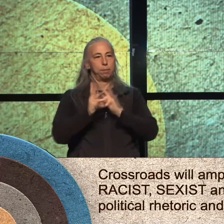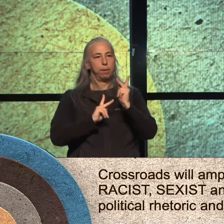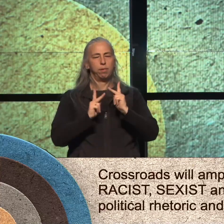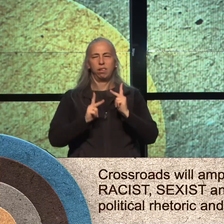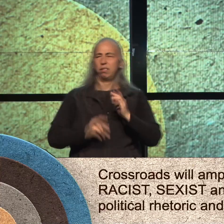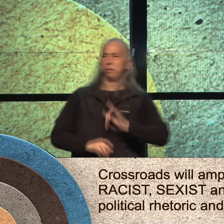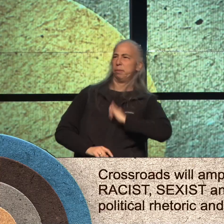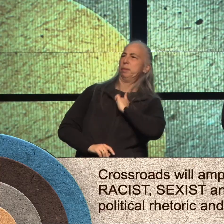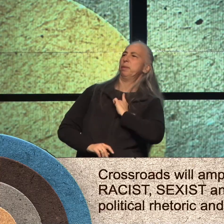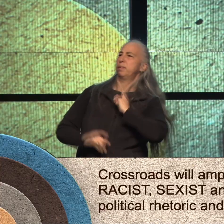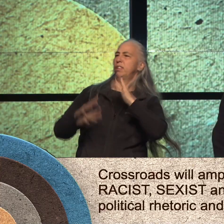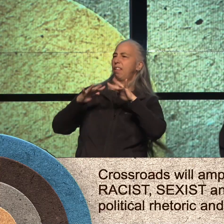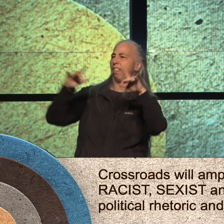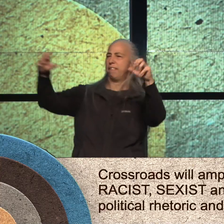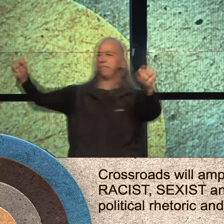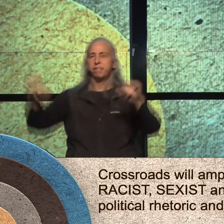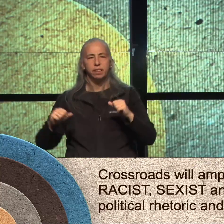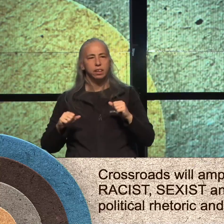Because it was too distracting.